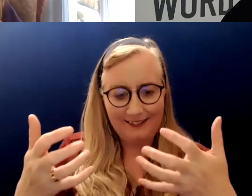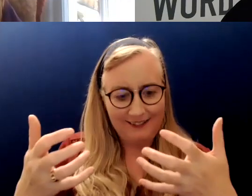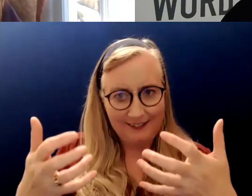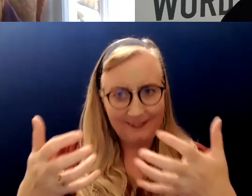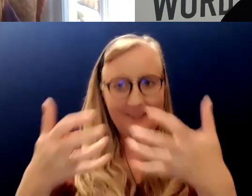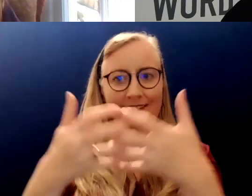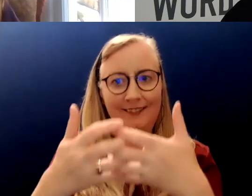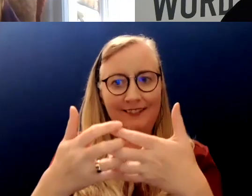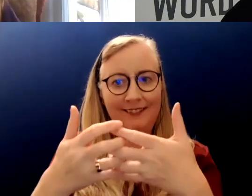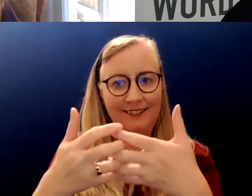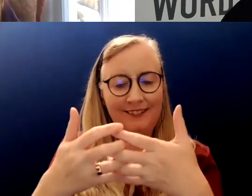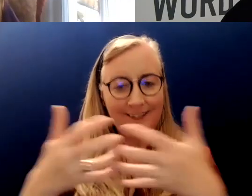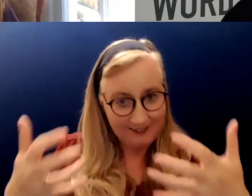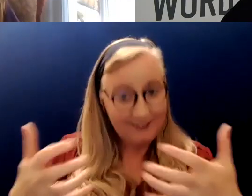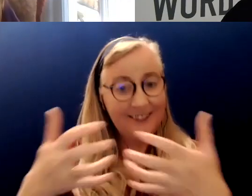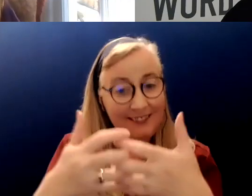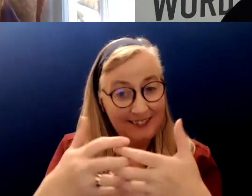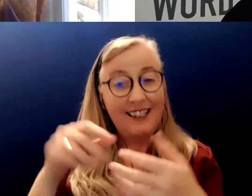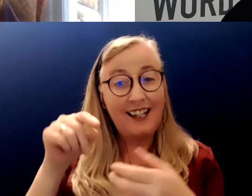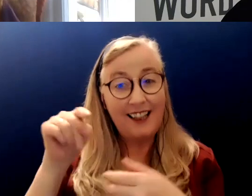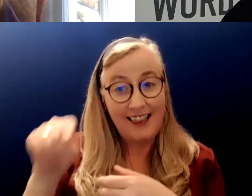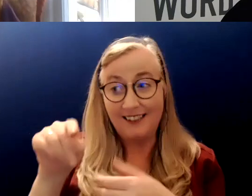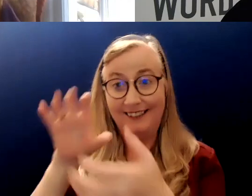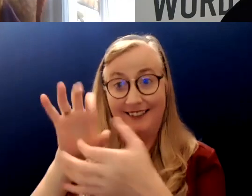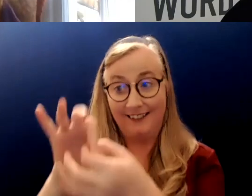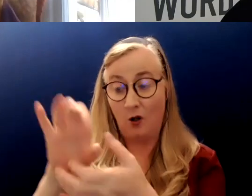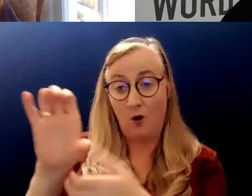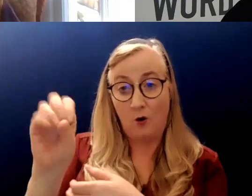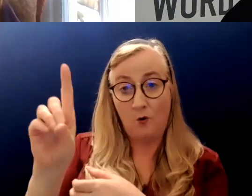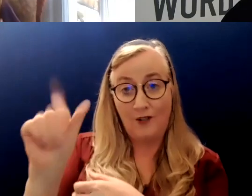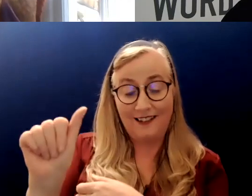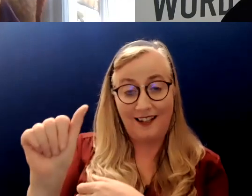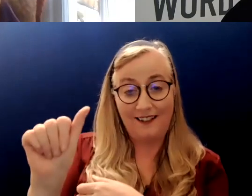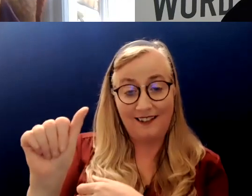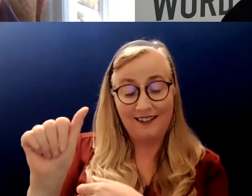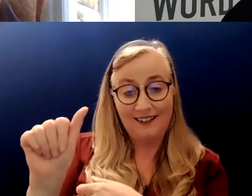so that it was around Codas where I could